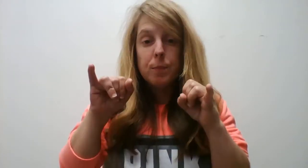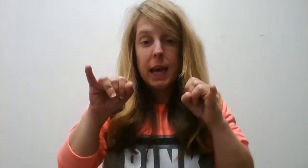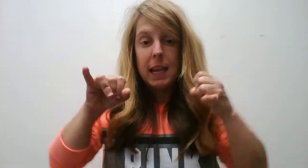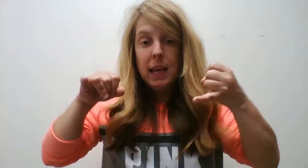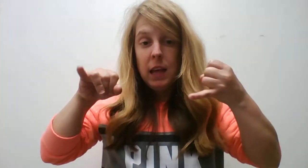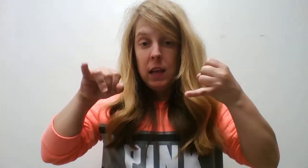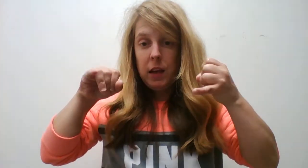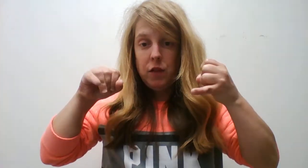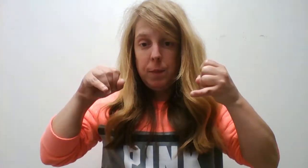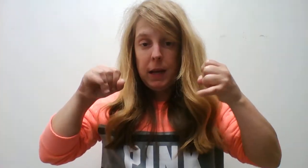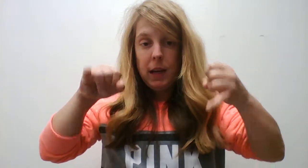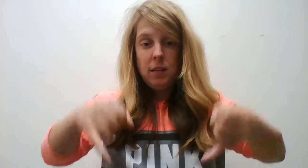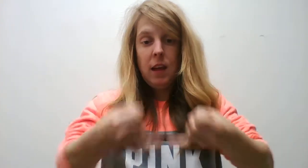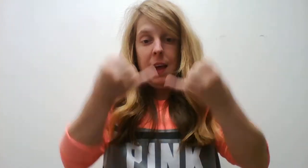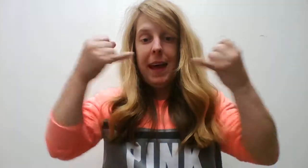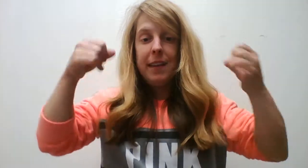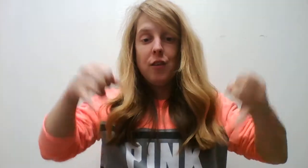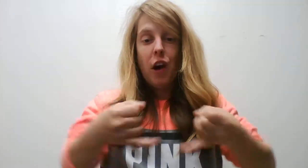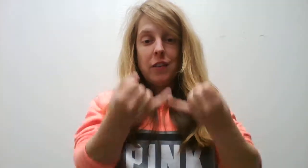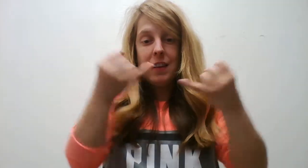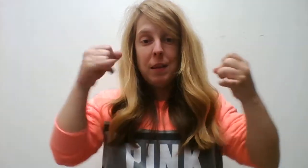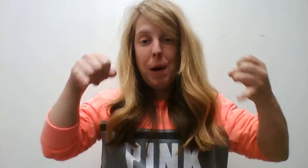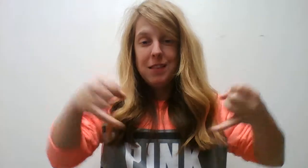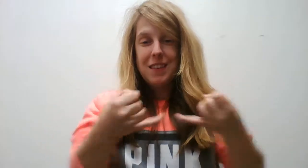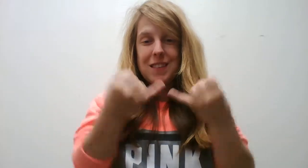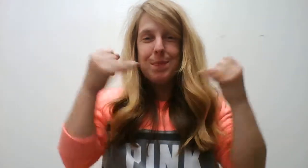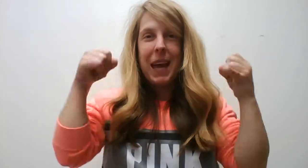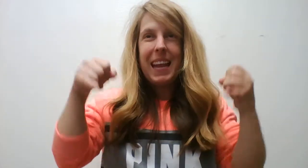Spaghetti. You have two pinkies and you're tossing the pasta. Spaghetti.